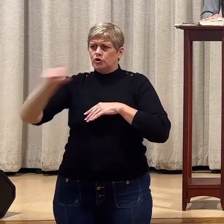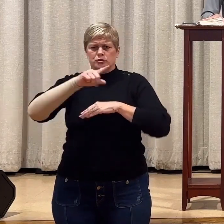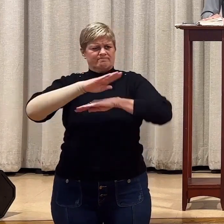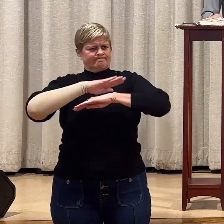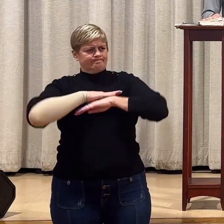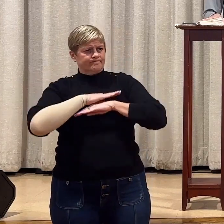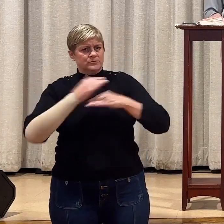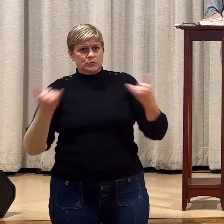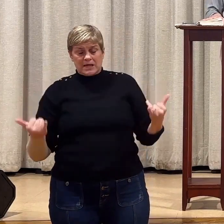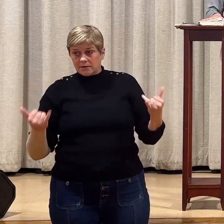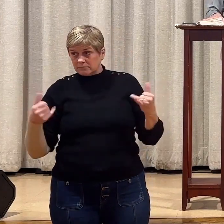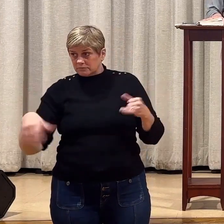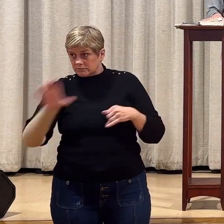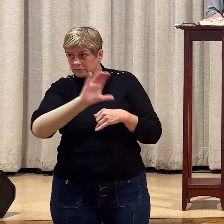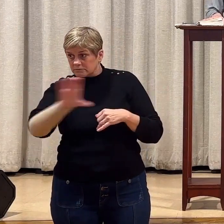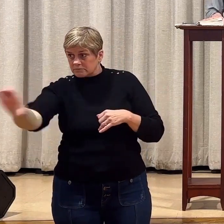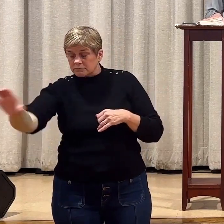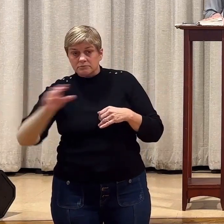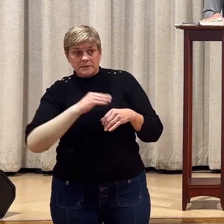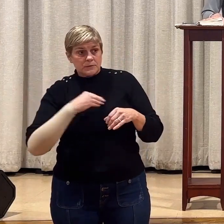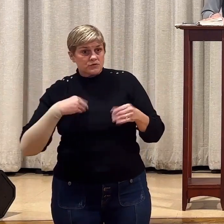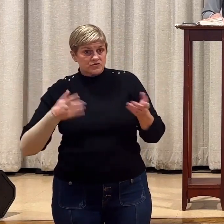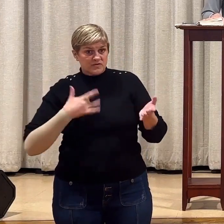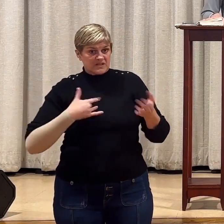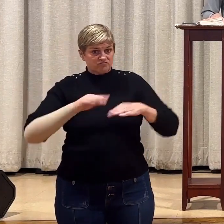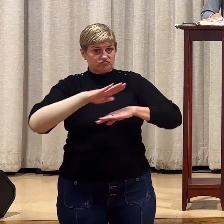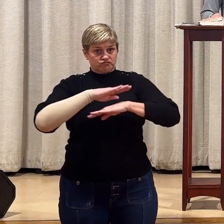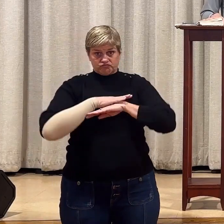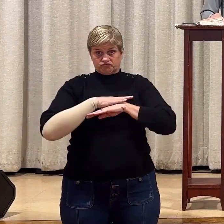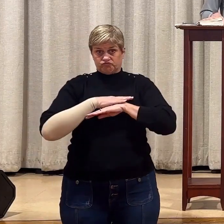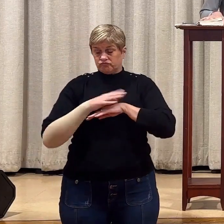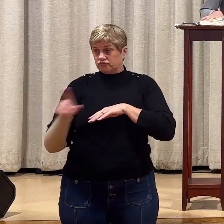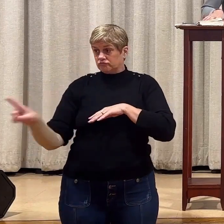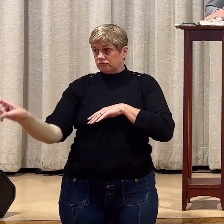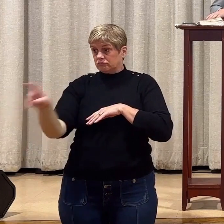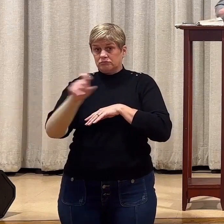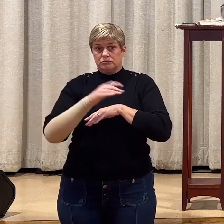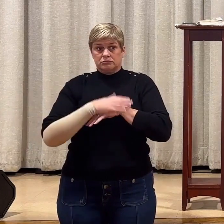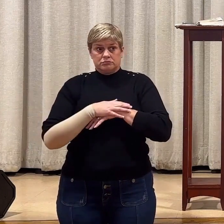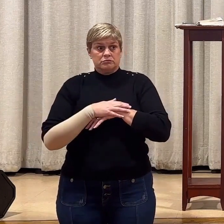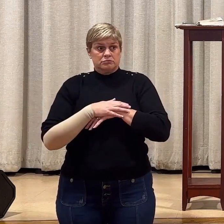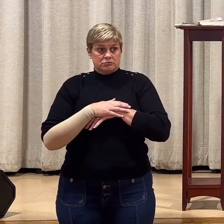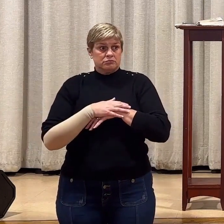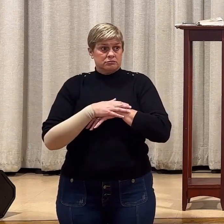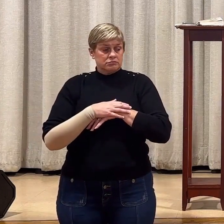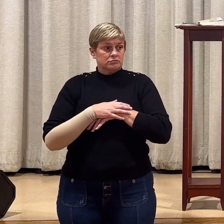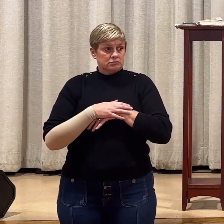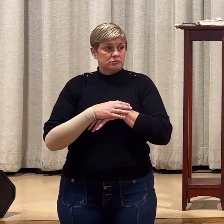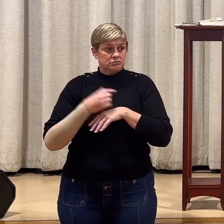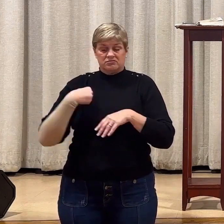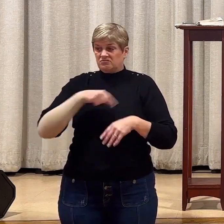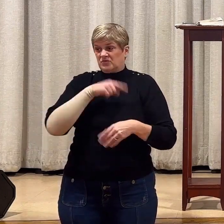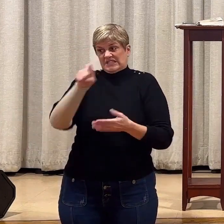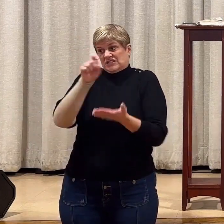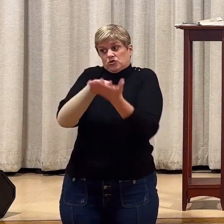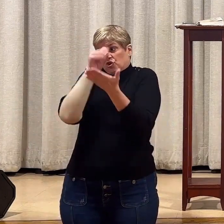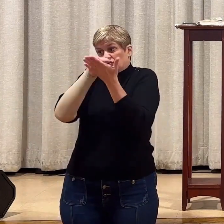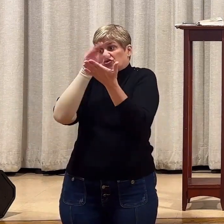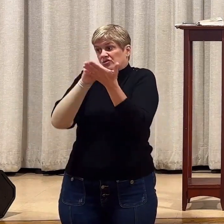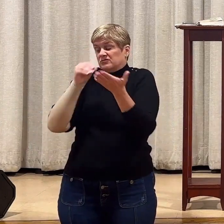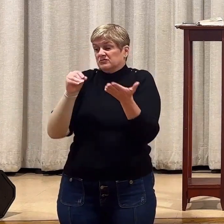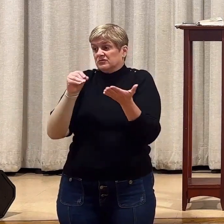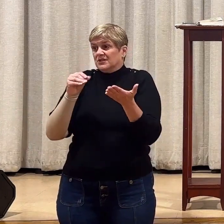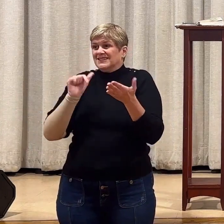today, Coastal Christian? Are you content? Because this is something we need to learn, because we live in a